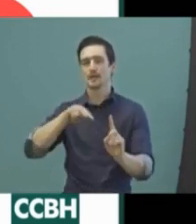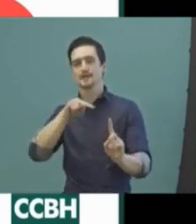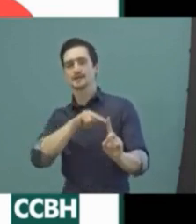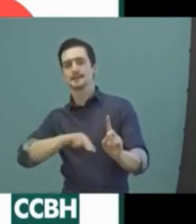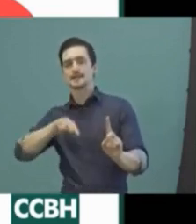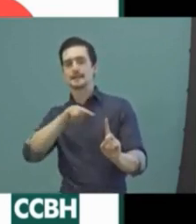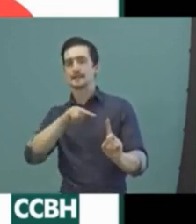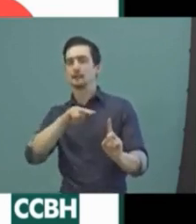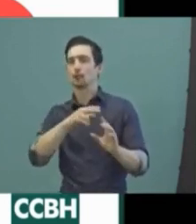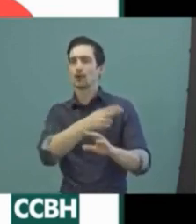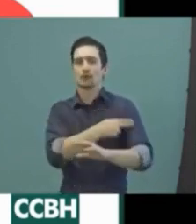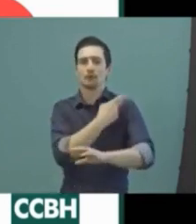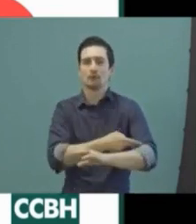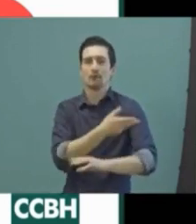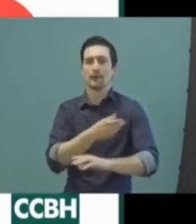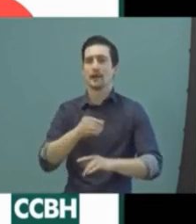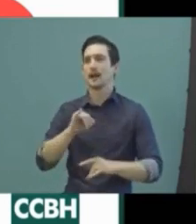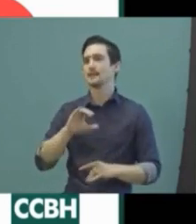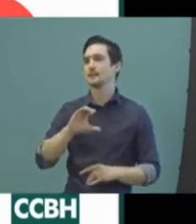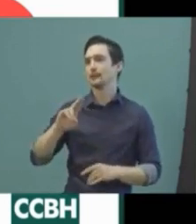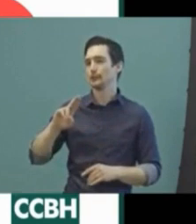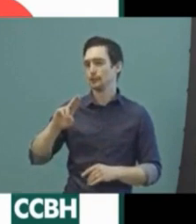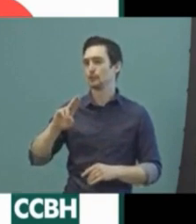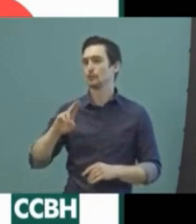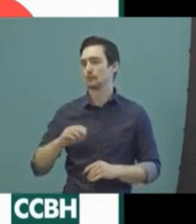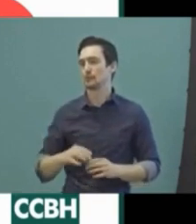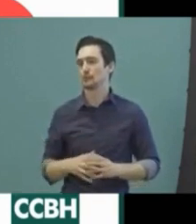hospitalizations and intensive care unit admissions.